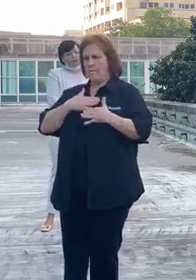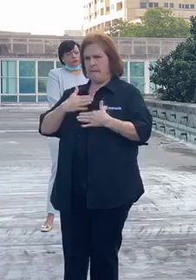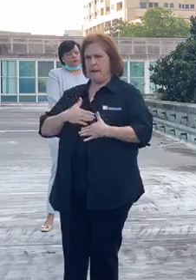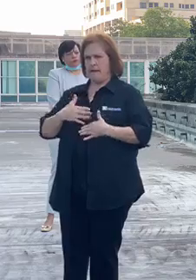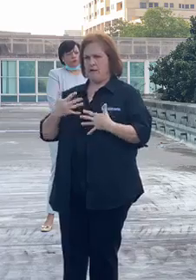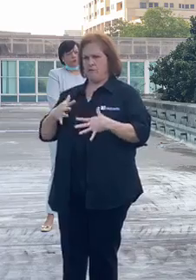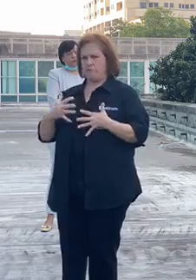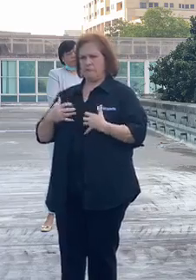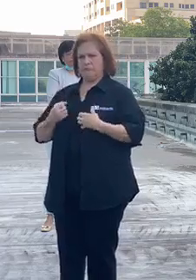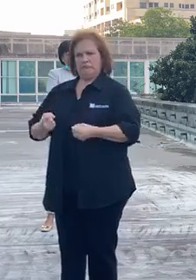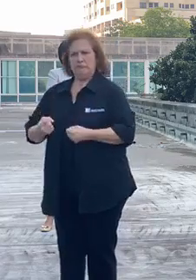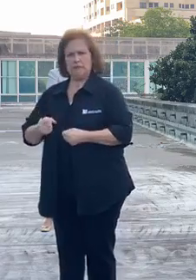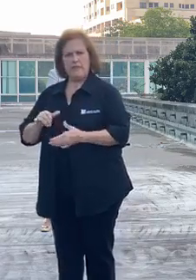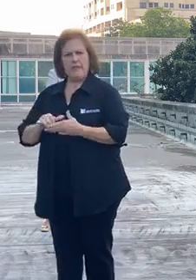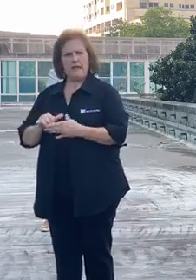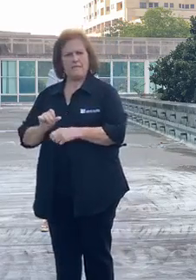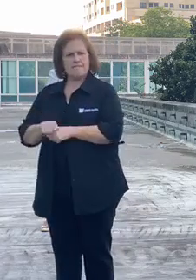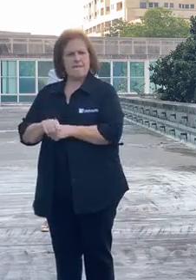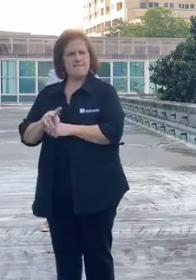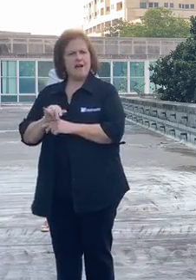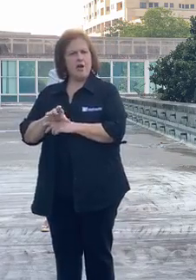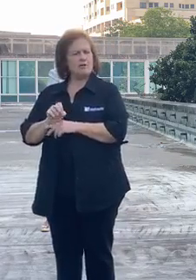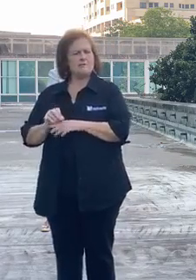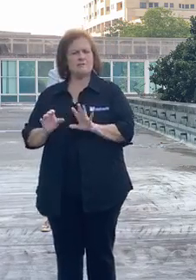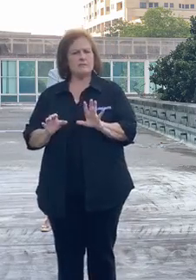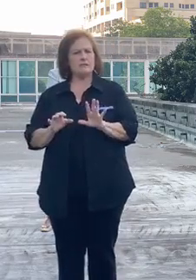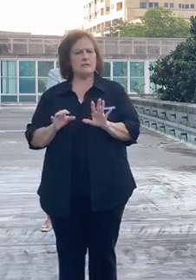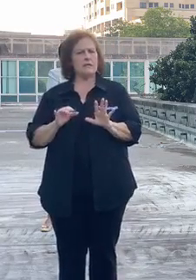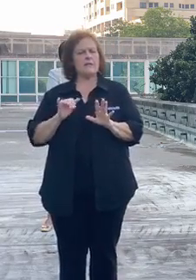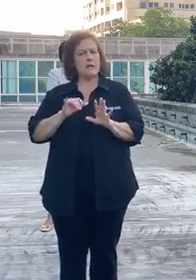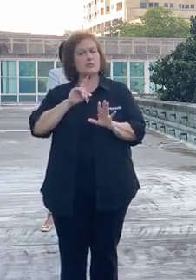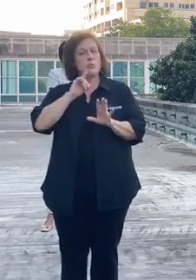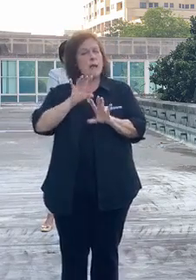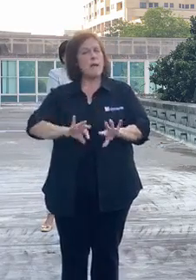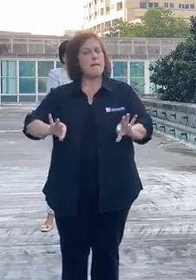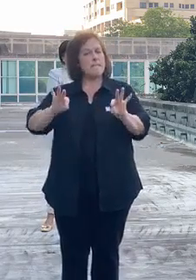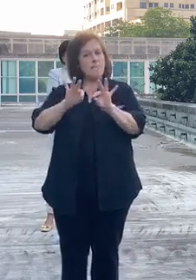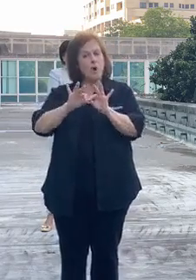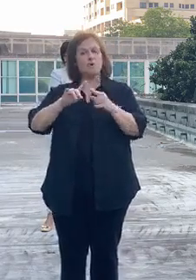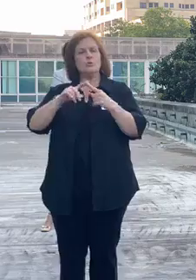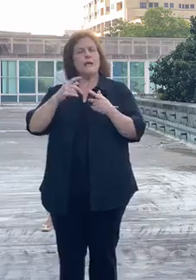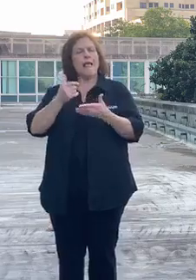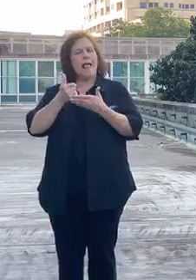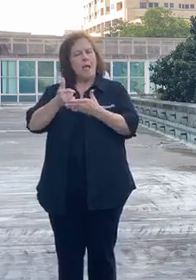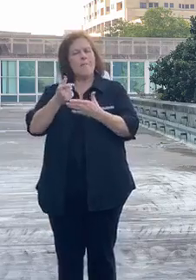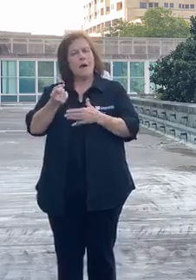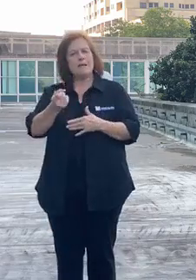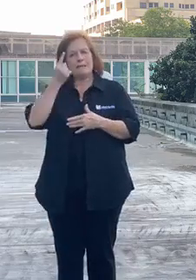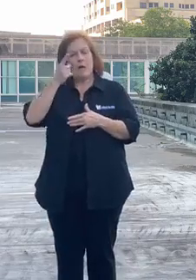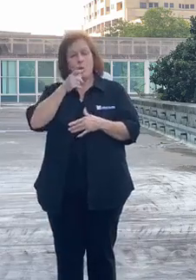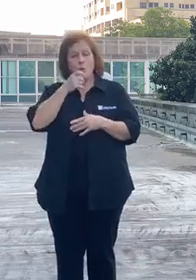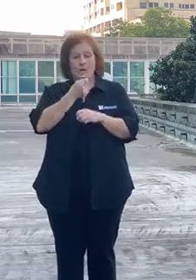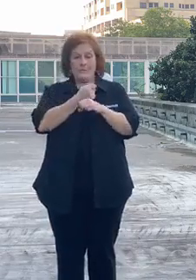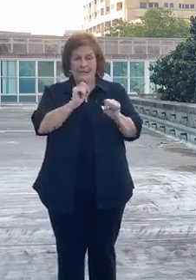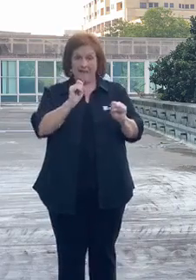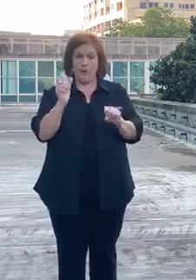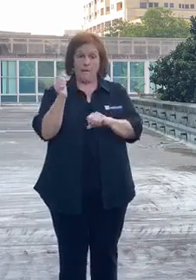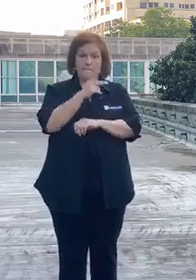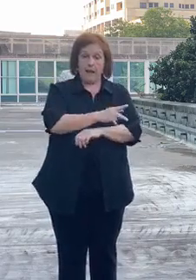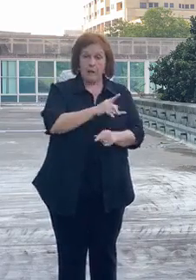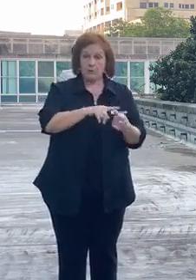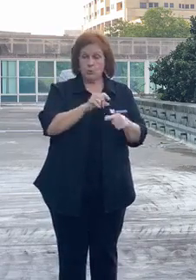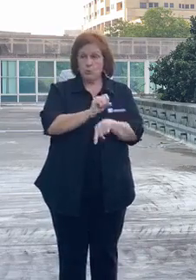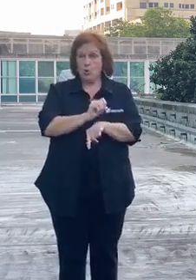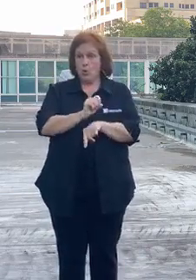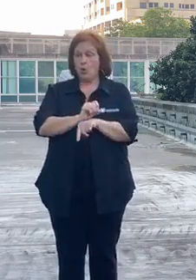This test, we believe, across the world is going to be really important to help us understand who is safe to go back to